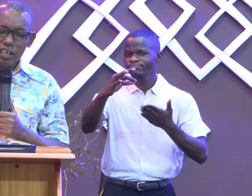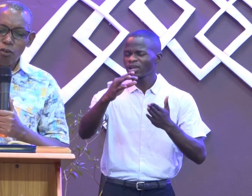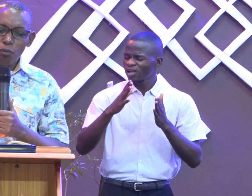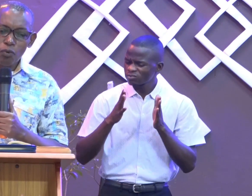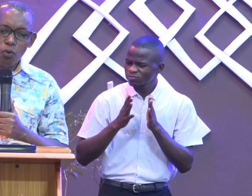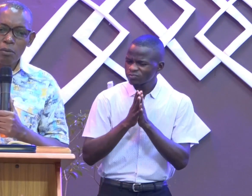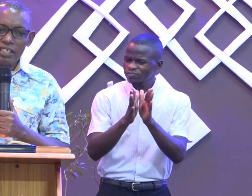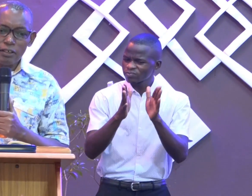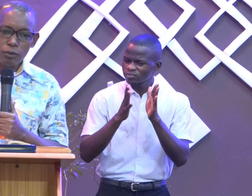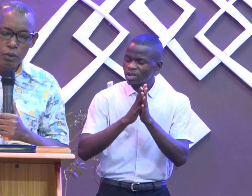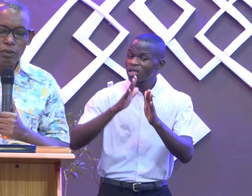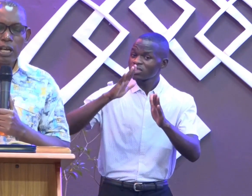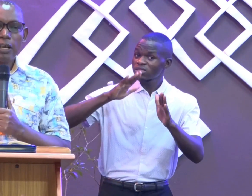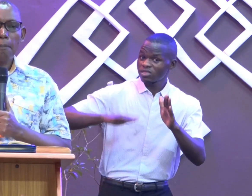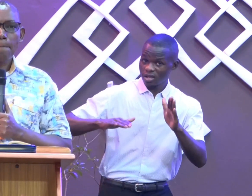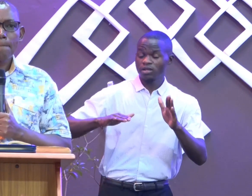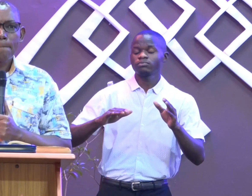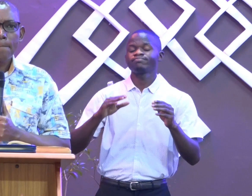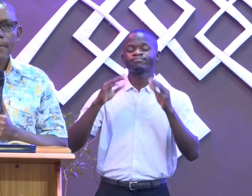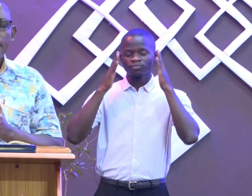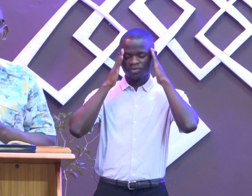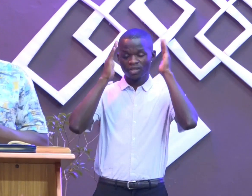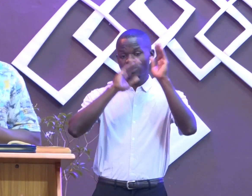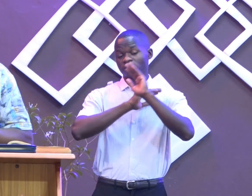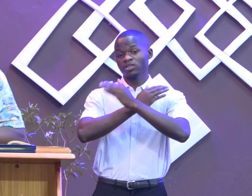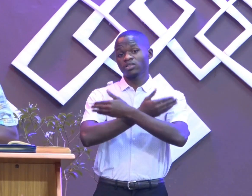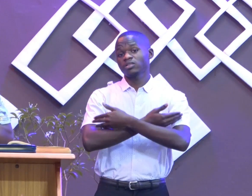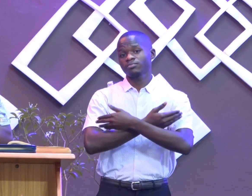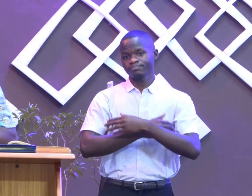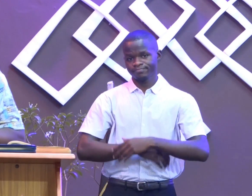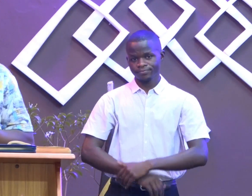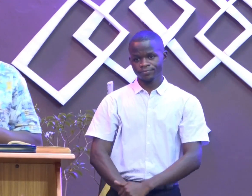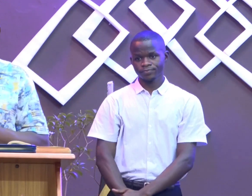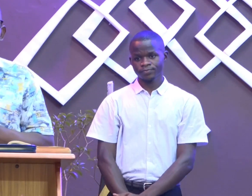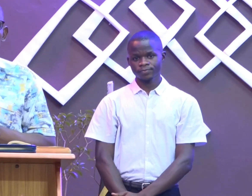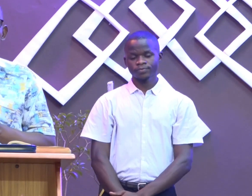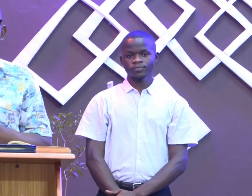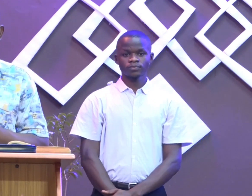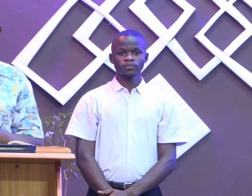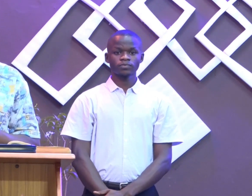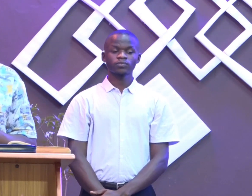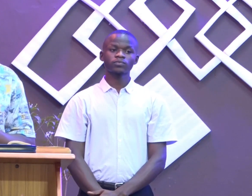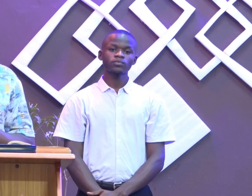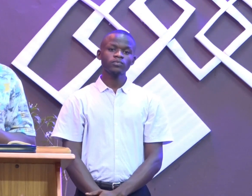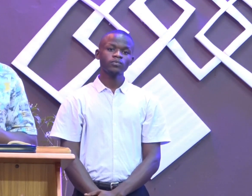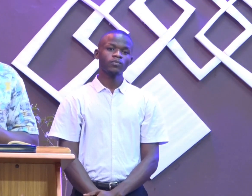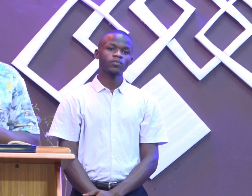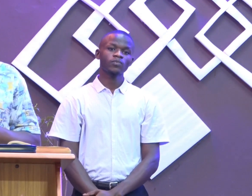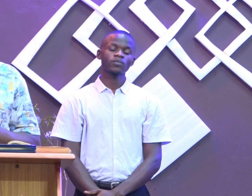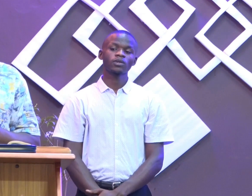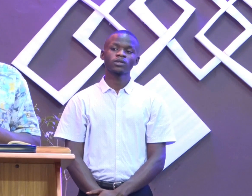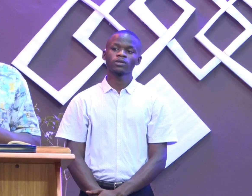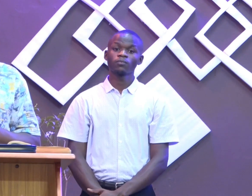fullness. And it's my prayer that the Holy Spirit reveals to us the meaning more than old explained